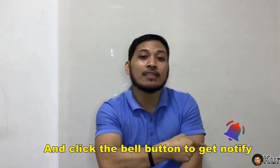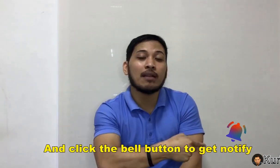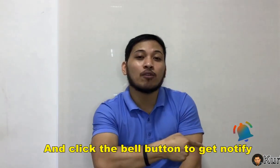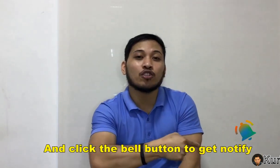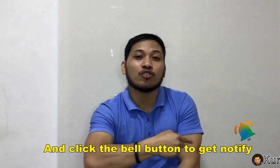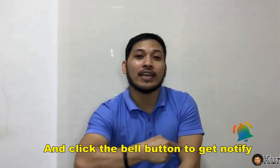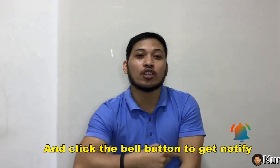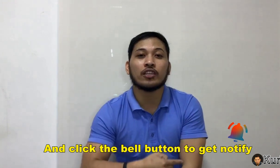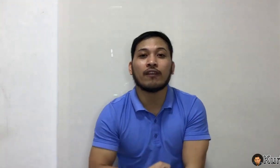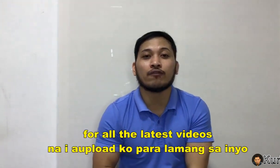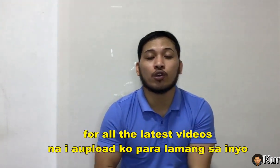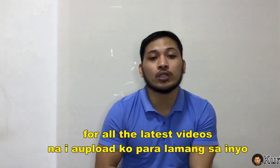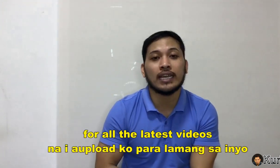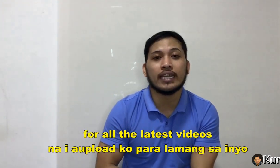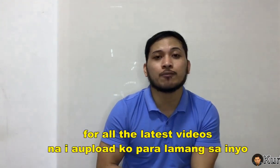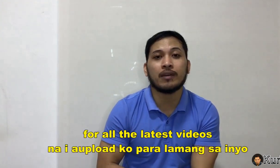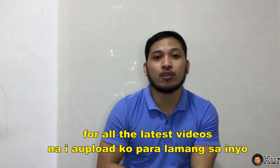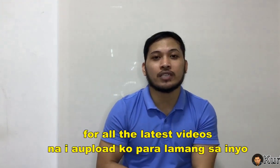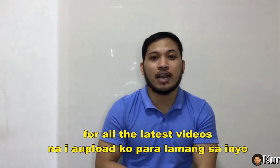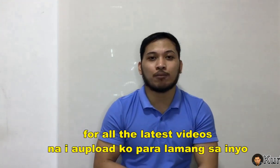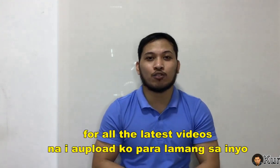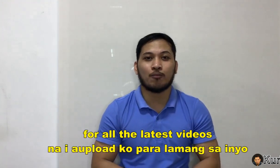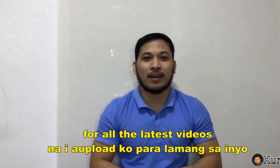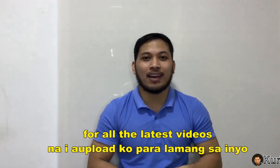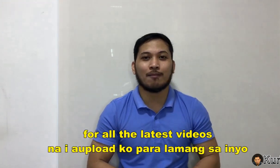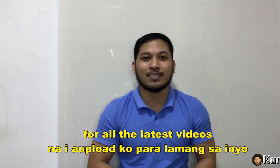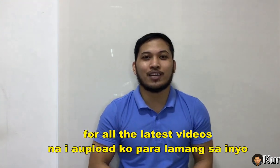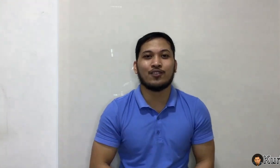the bell button to get notified for all the latest videos na i-upload ko para lamang sa inyo.